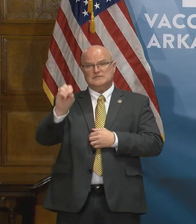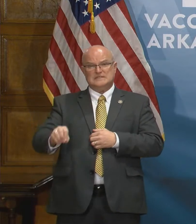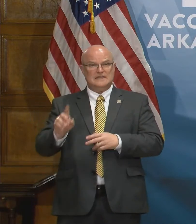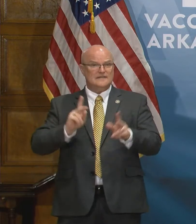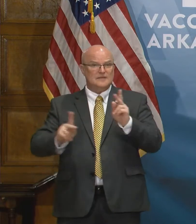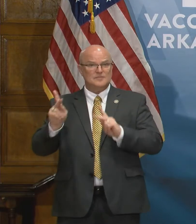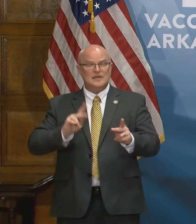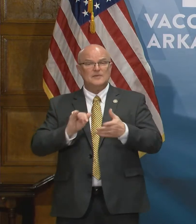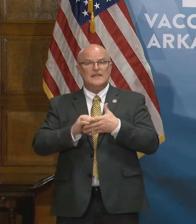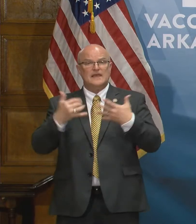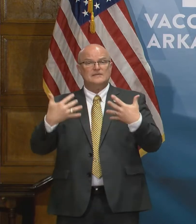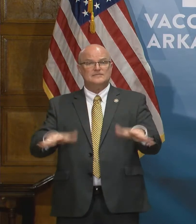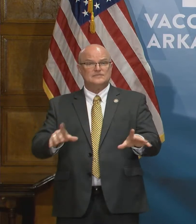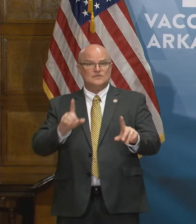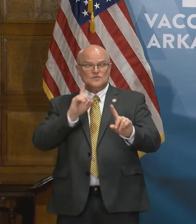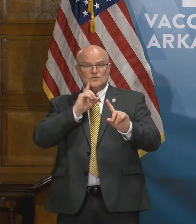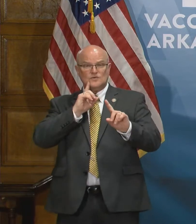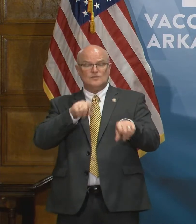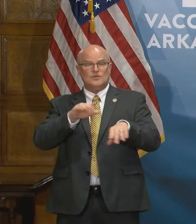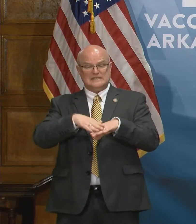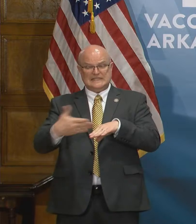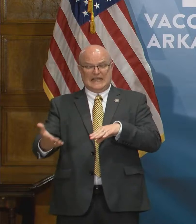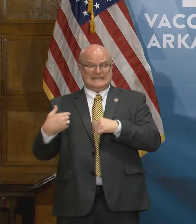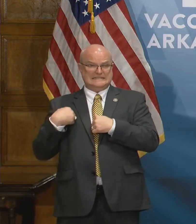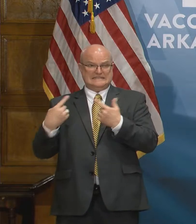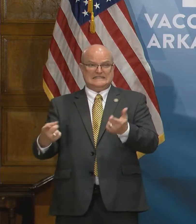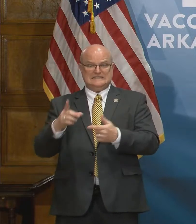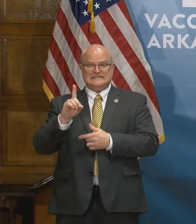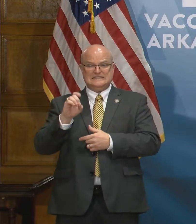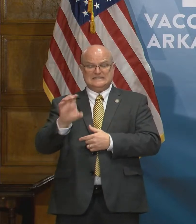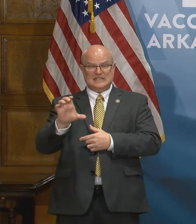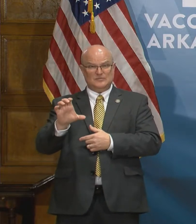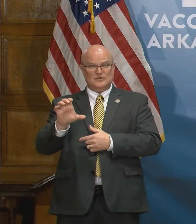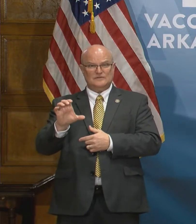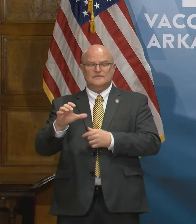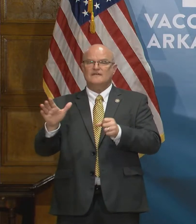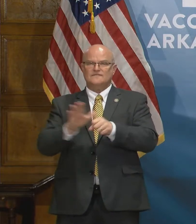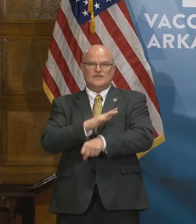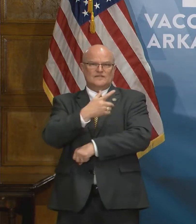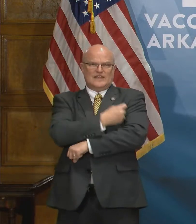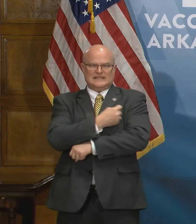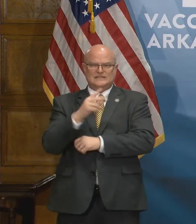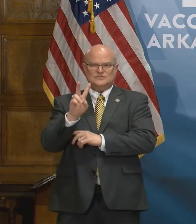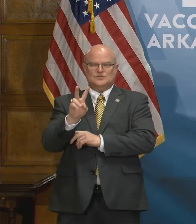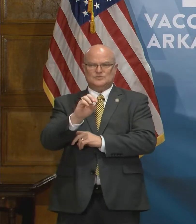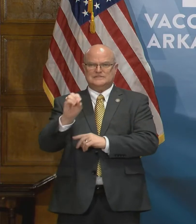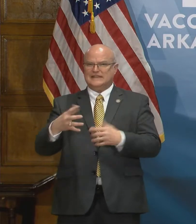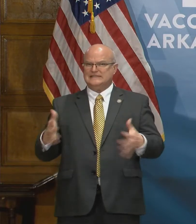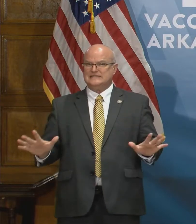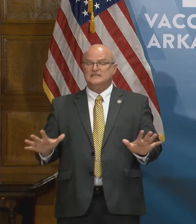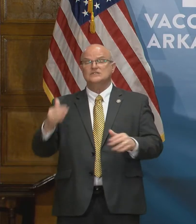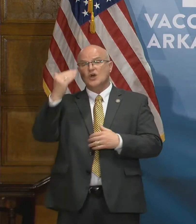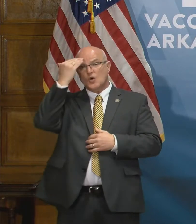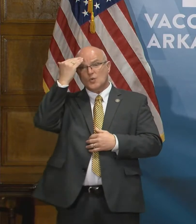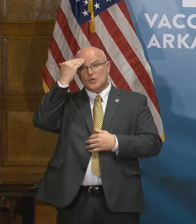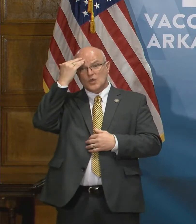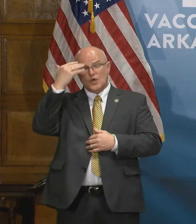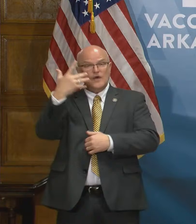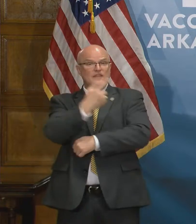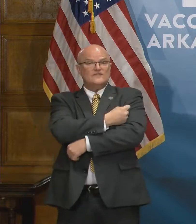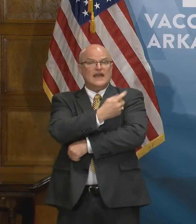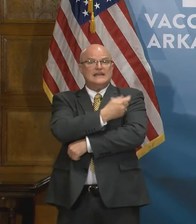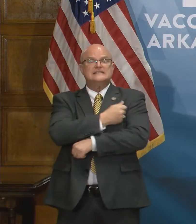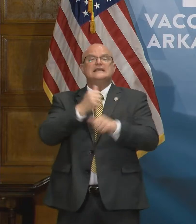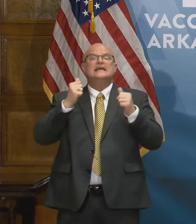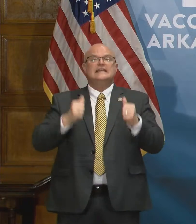people that have been reported to die since the beginning of December have been fully vaccinated and boosted. So we know that these vaccines